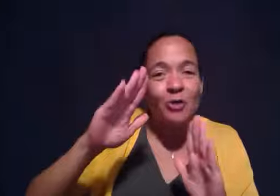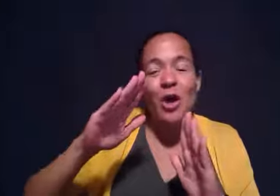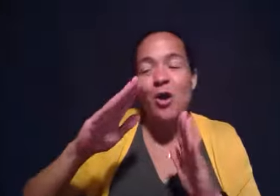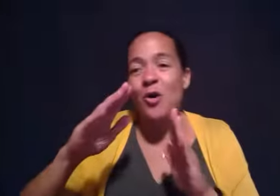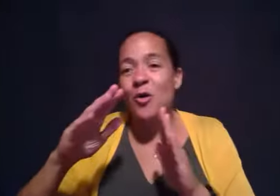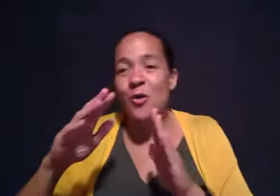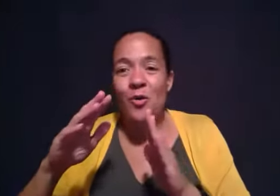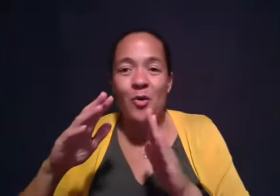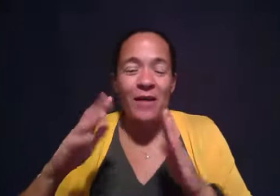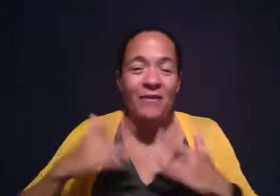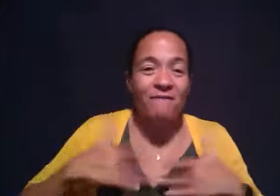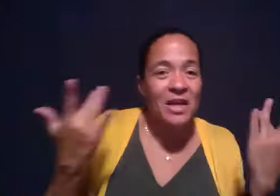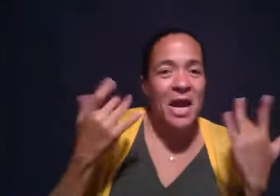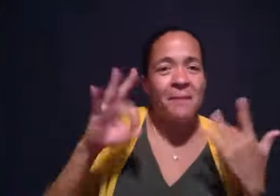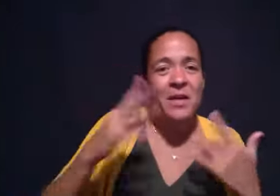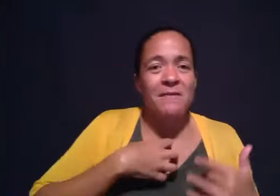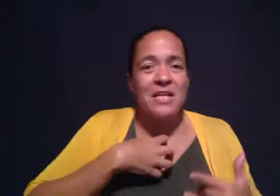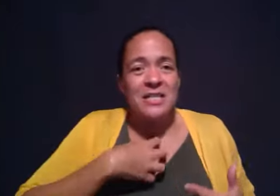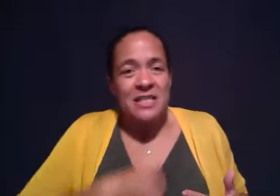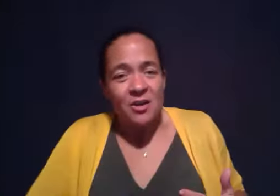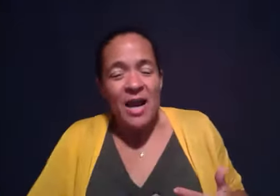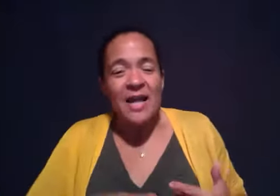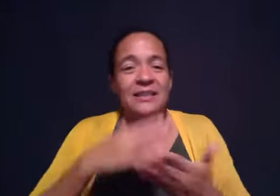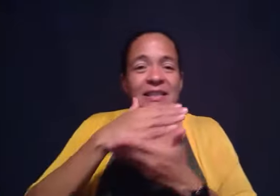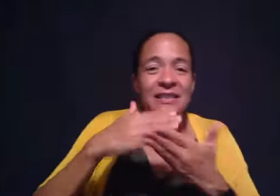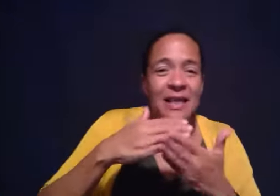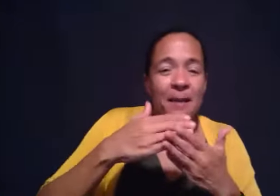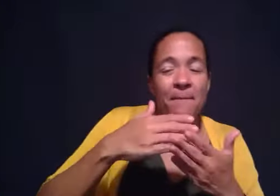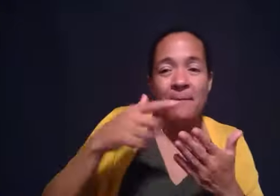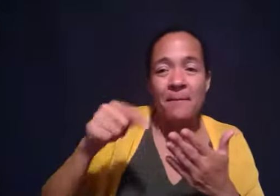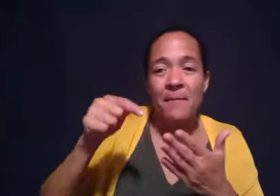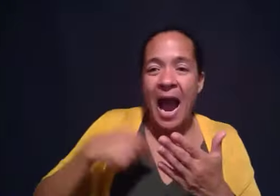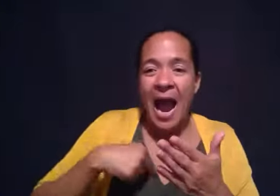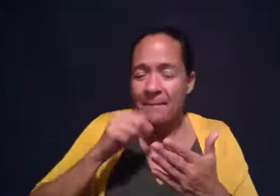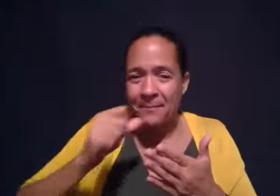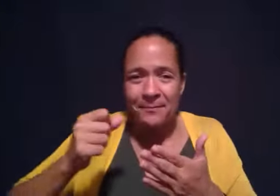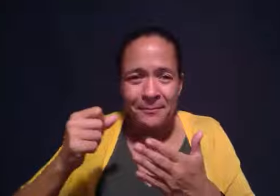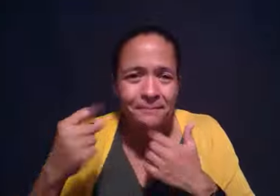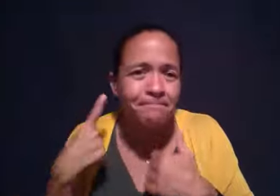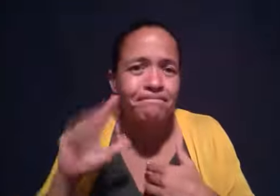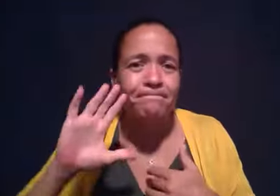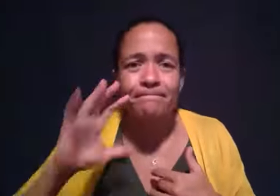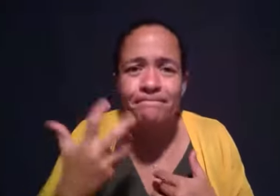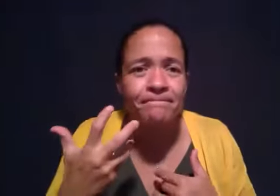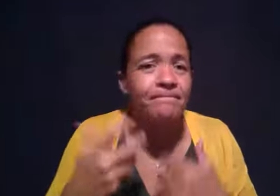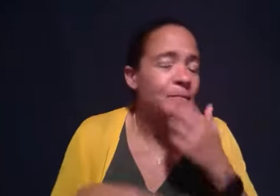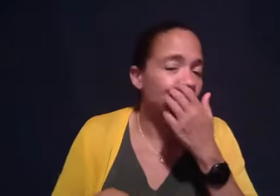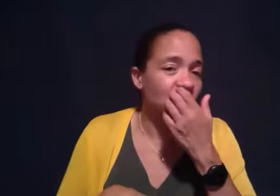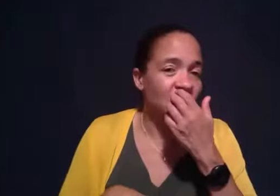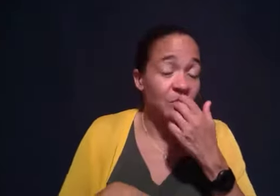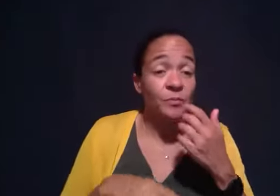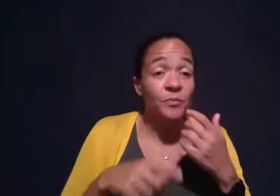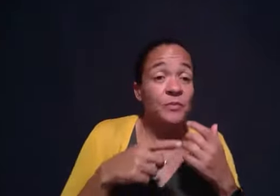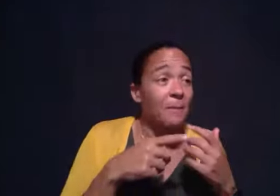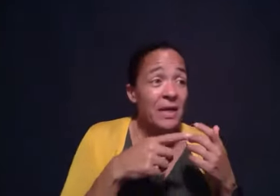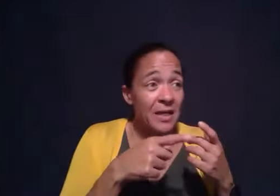do understand, I'm not that crazy about. Like, there were people who would just smile at me so maniacally, and they